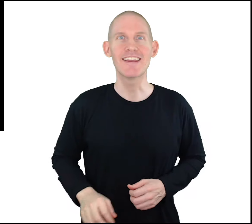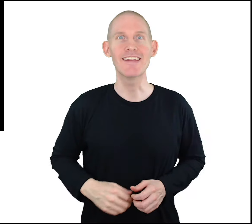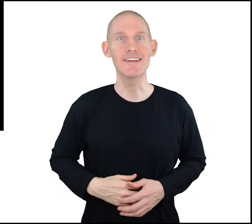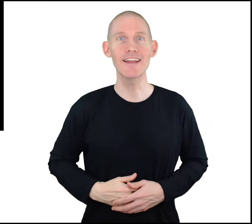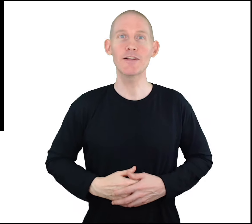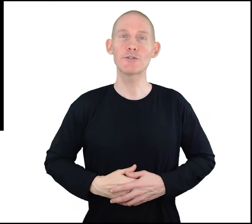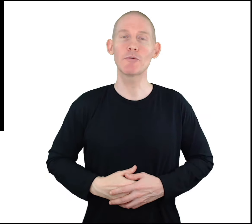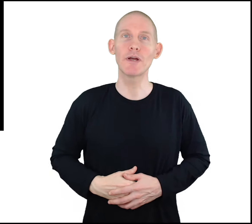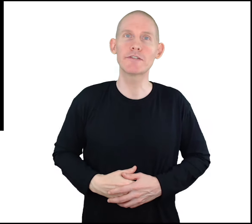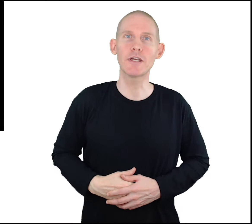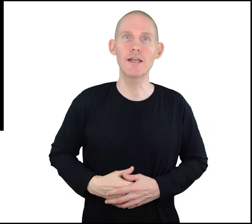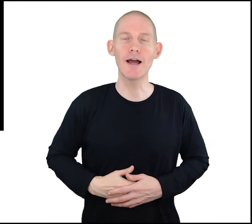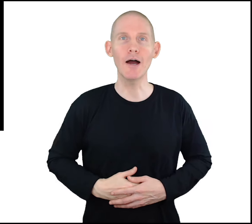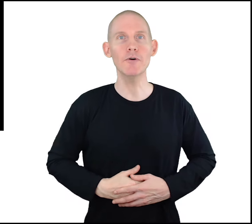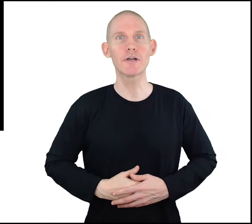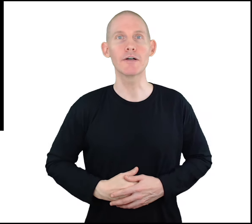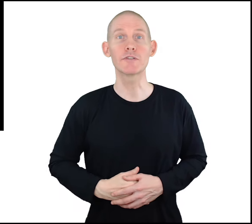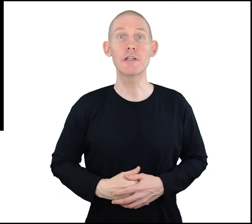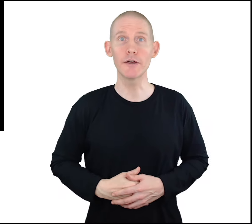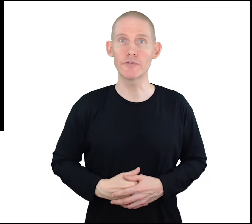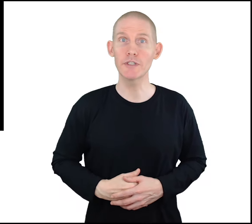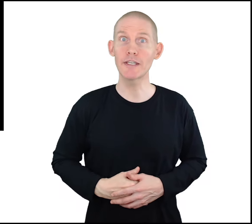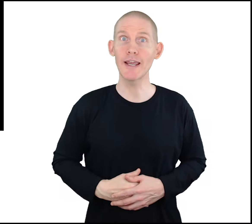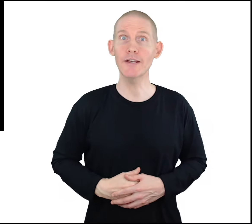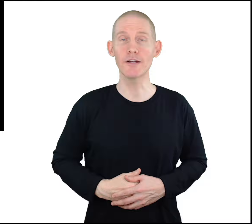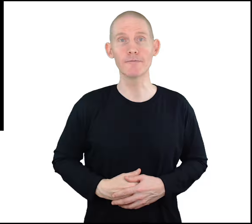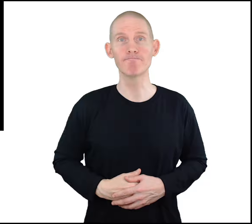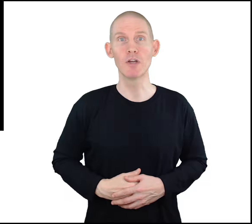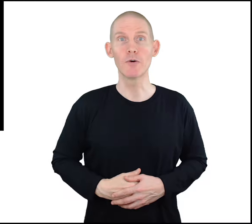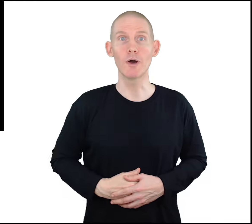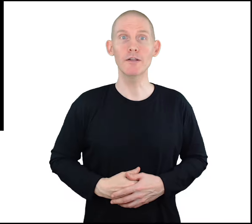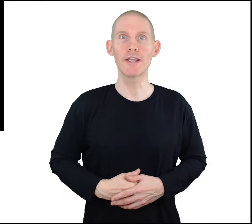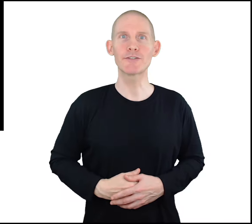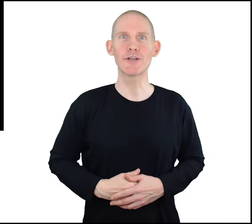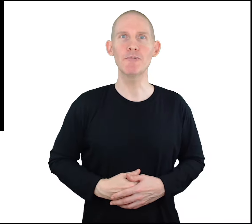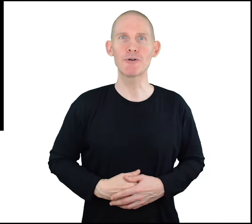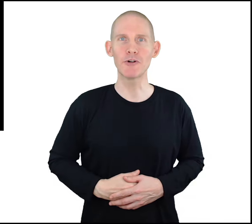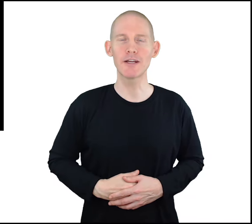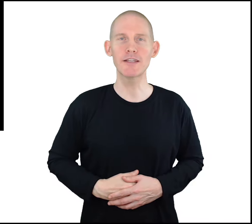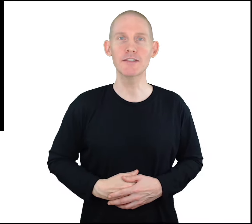In English, we might say, our cousin lives in Canada. Well, in ASL, we'll go like this.